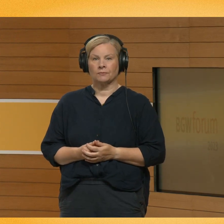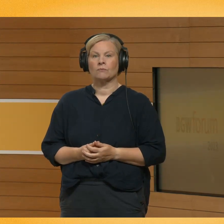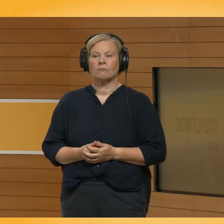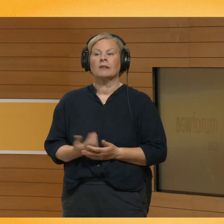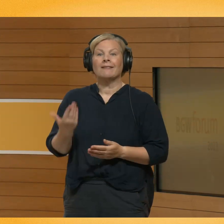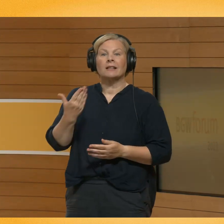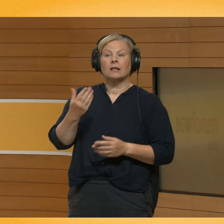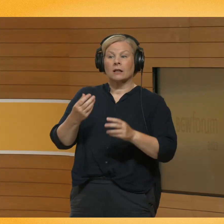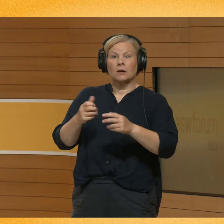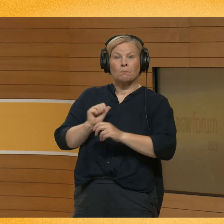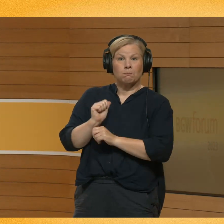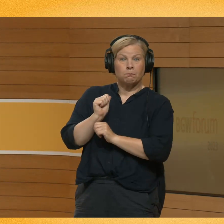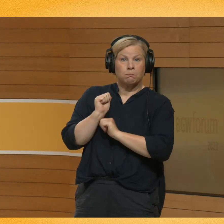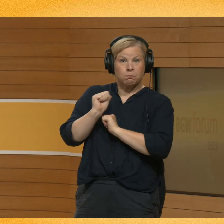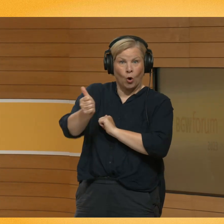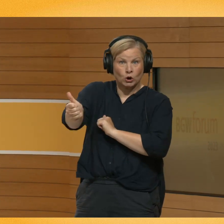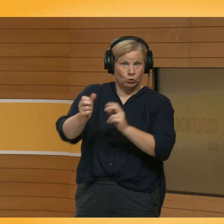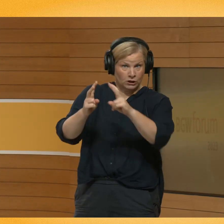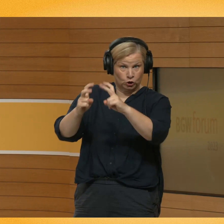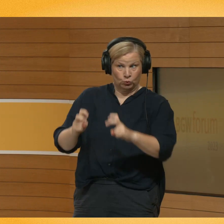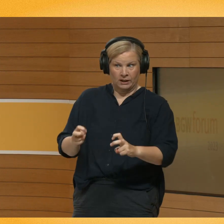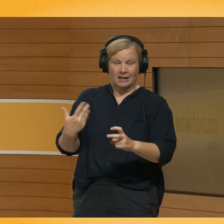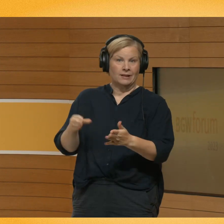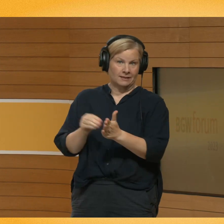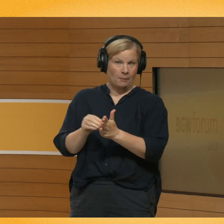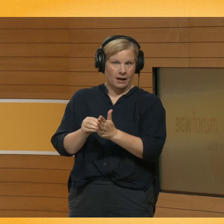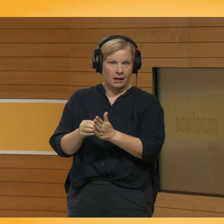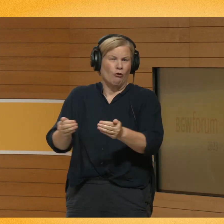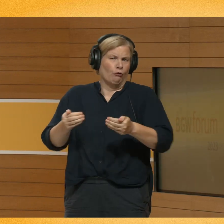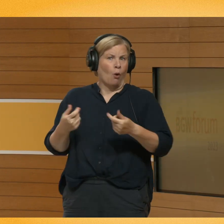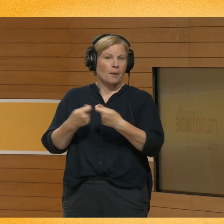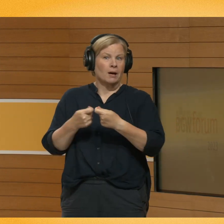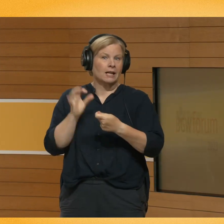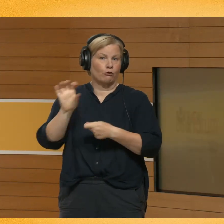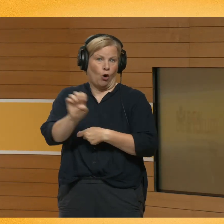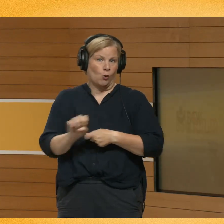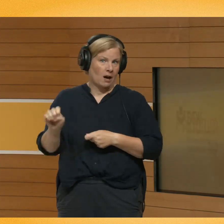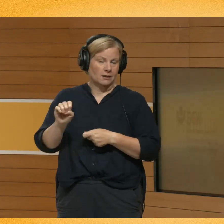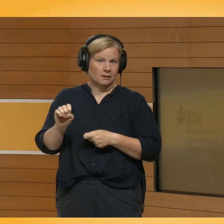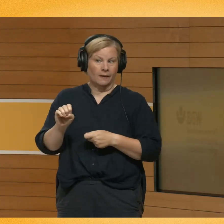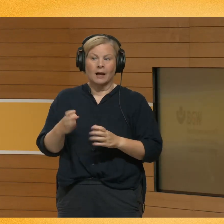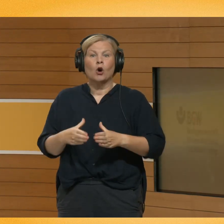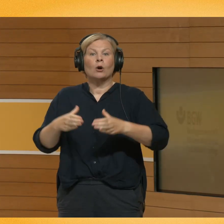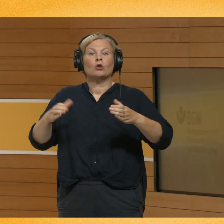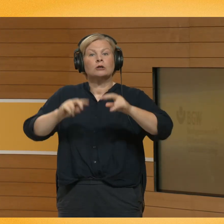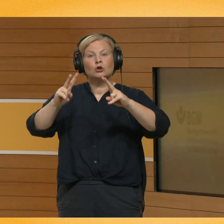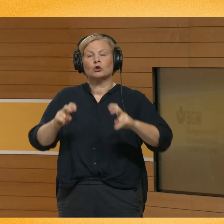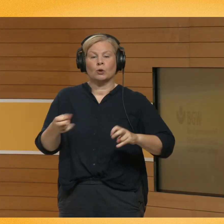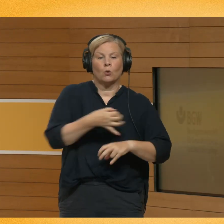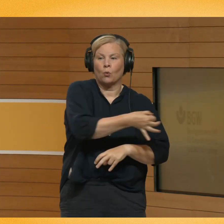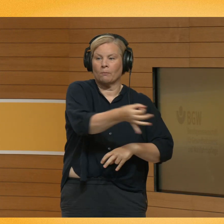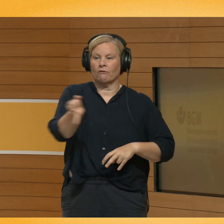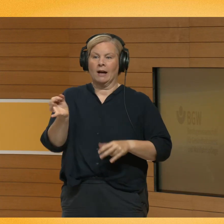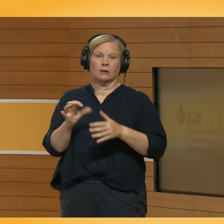came. It was the largest study and survey of nursing within Europe, and out of this